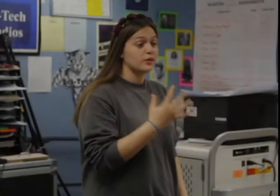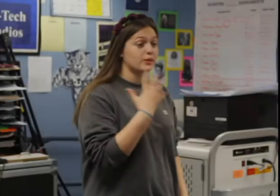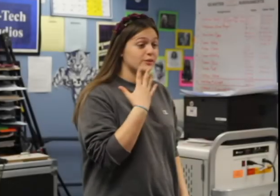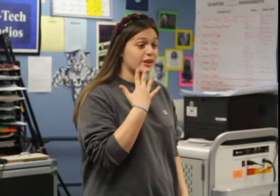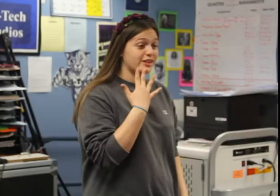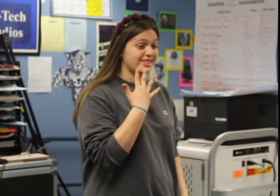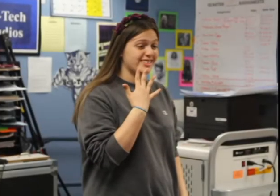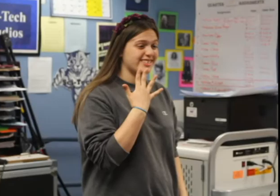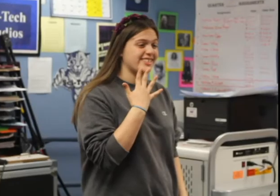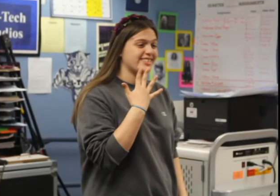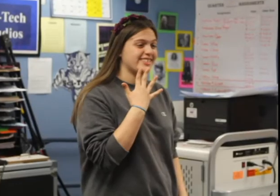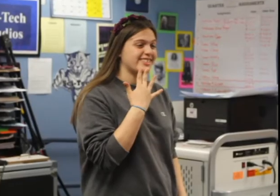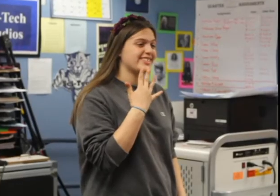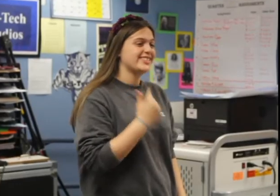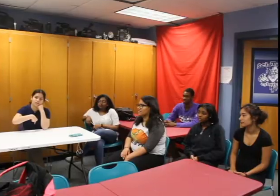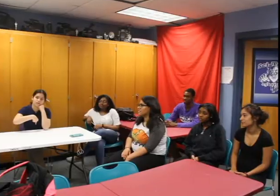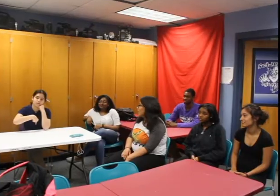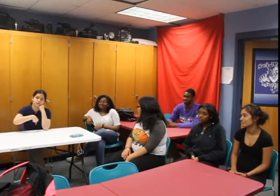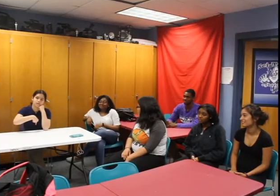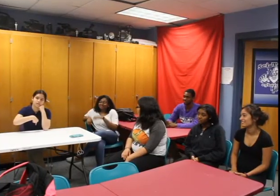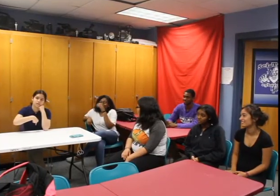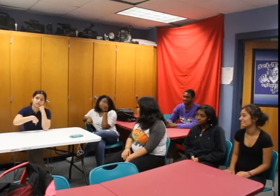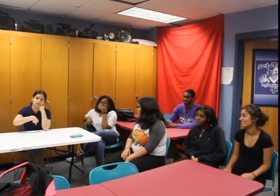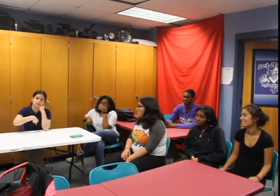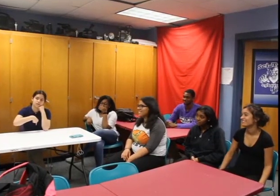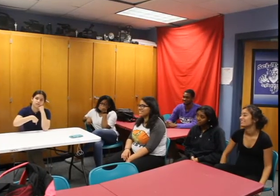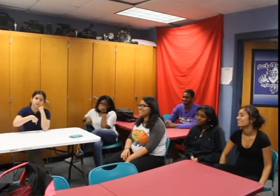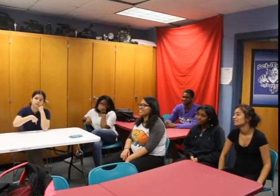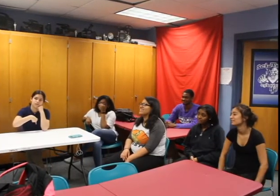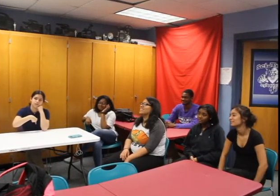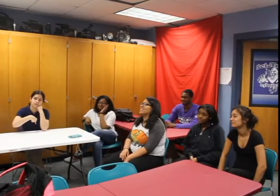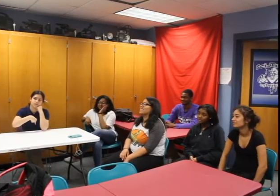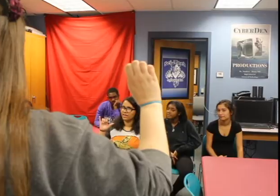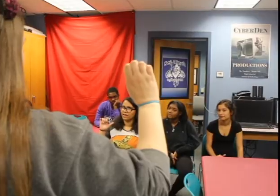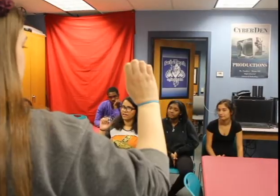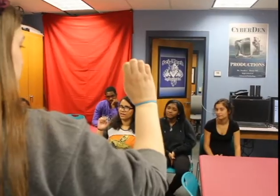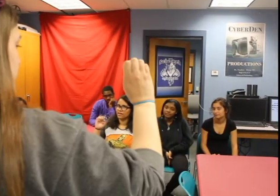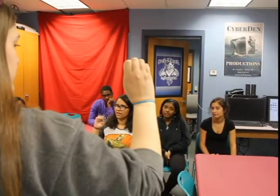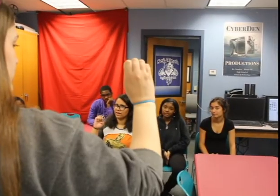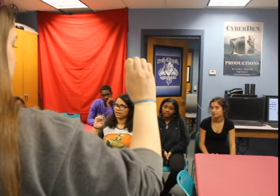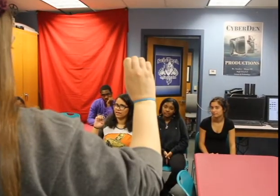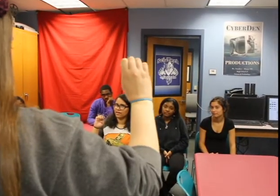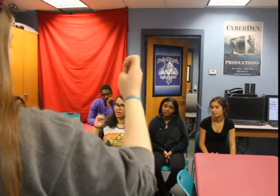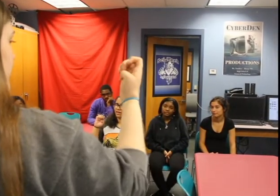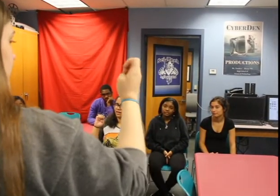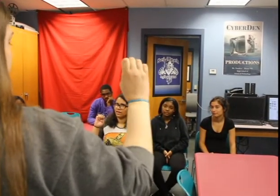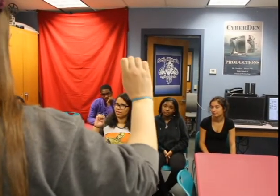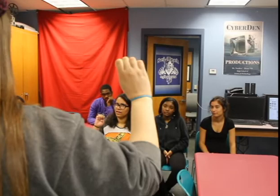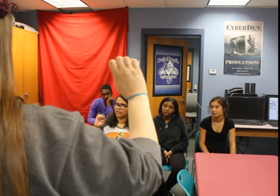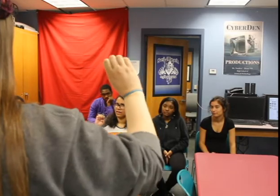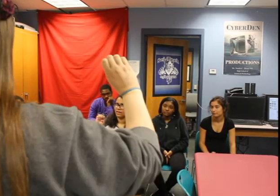American Sign Language is not a form of English. It's a fully developed and independent language, spoken